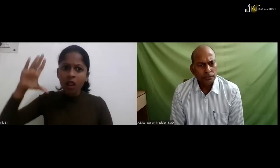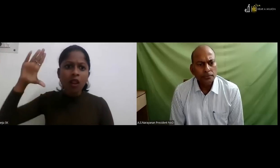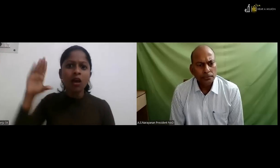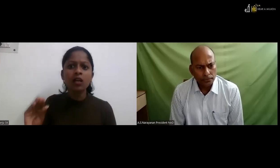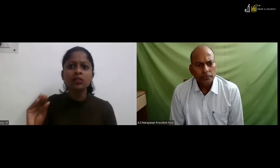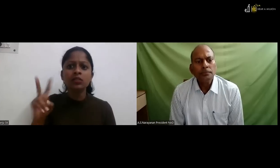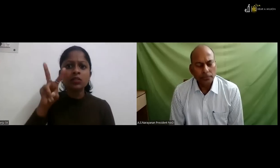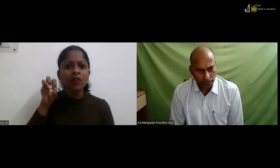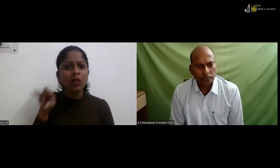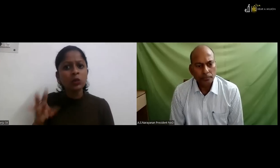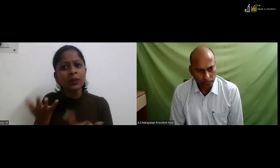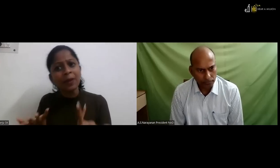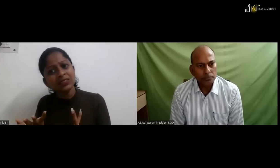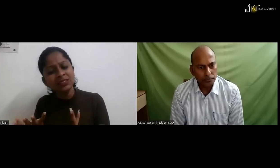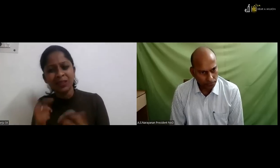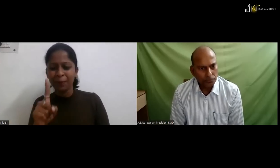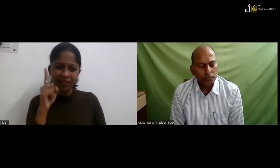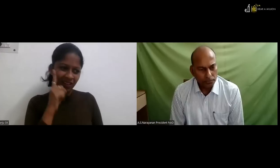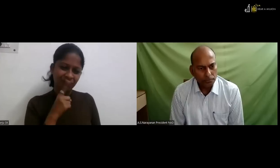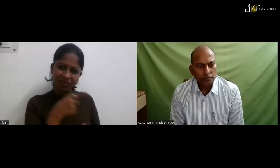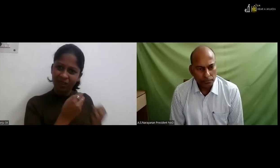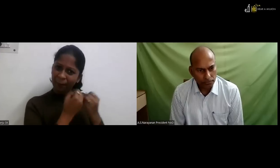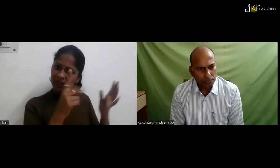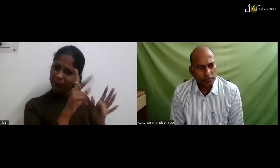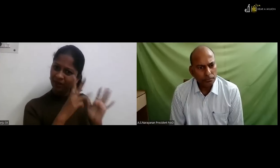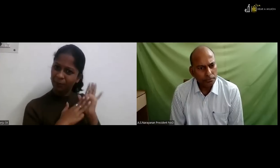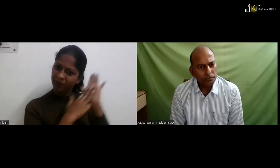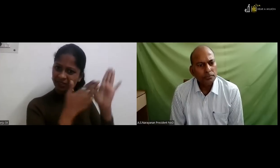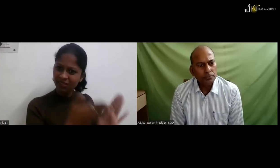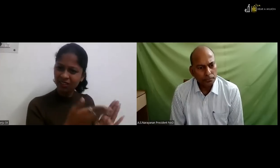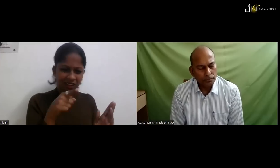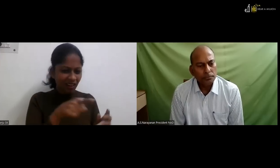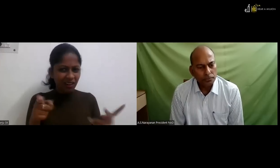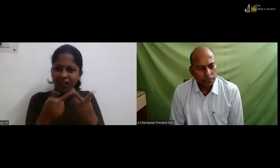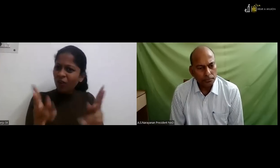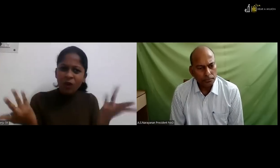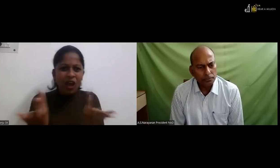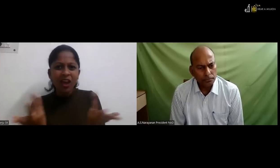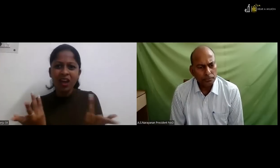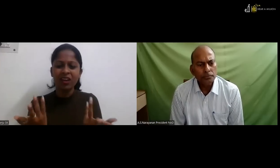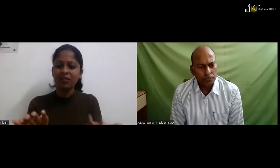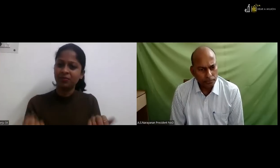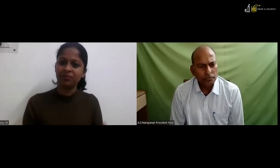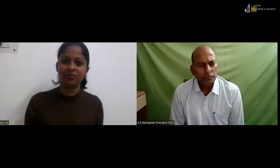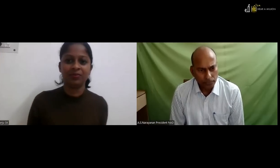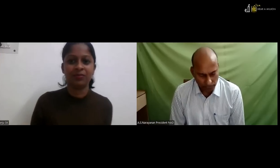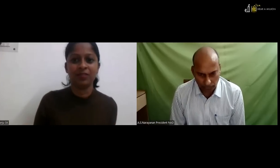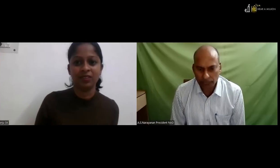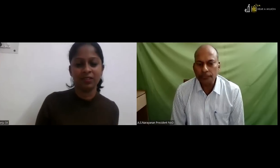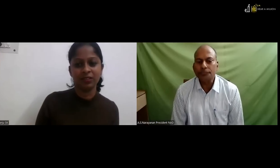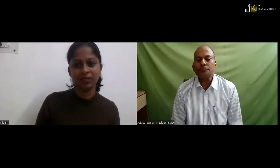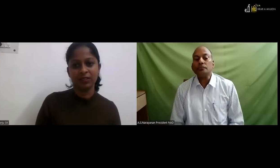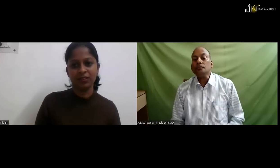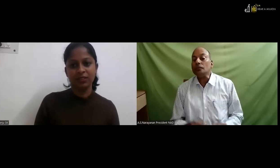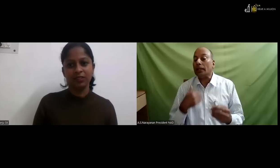Google Form, persons, like the data which we have, we can see many less people. Like we just had